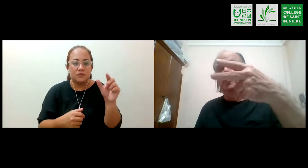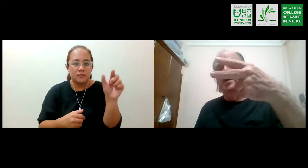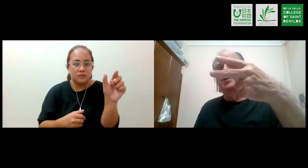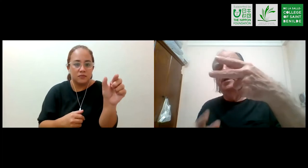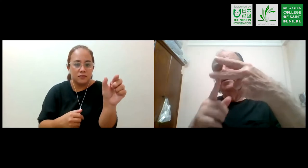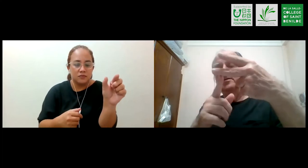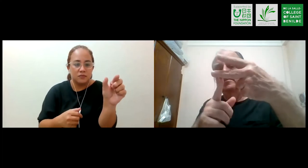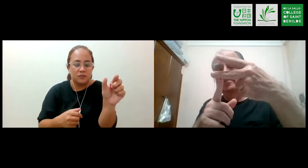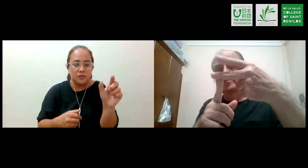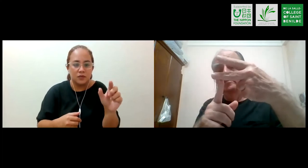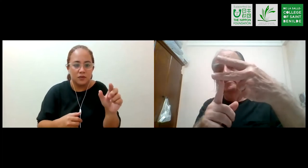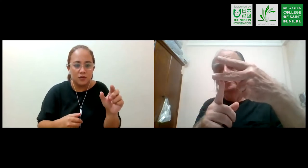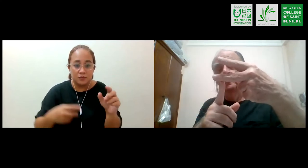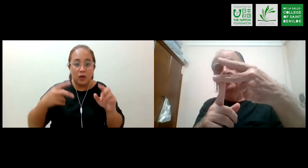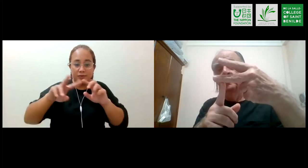see. Okay, let's say this.